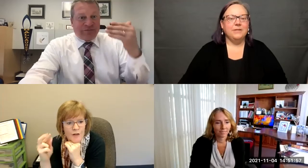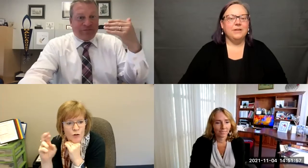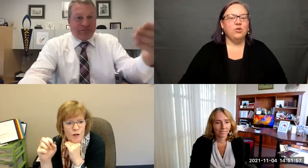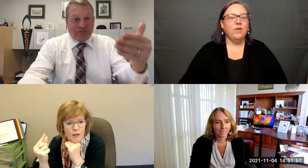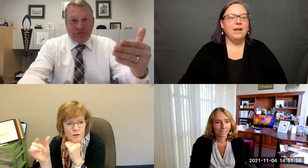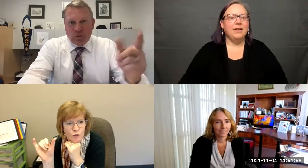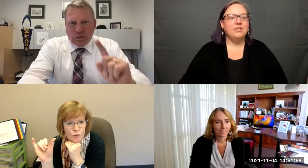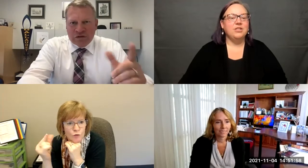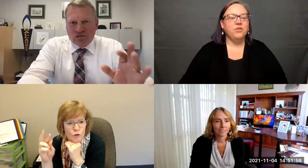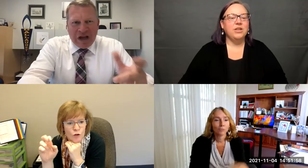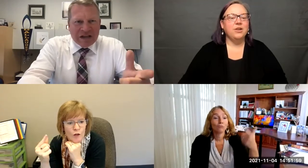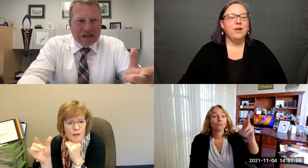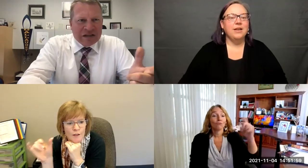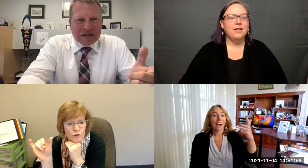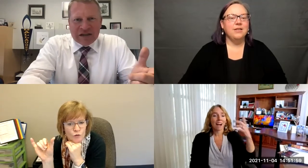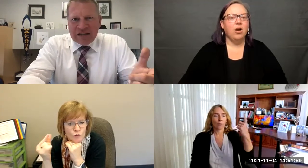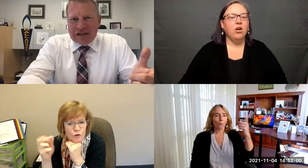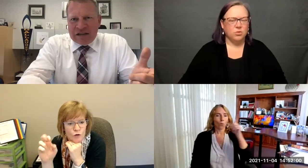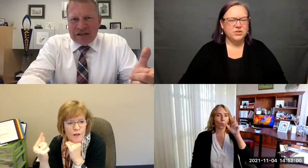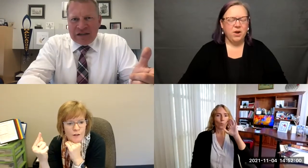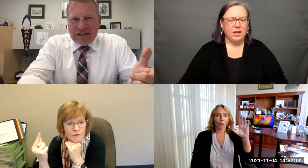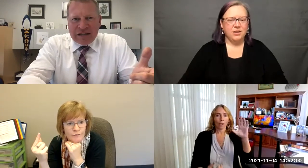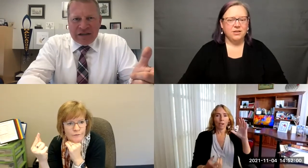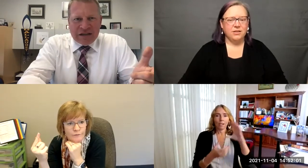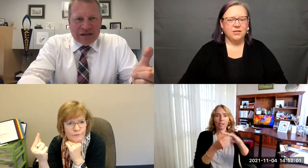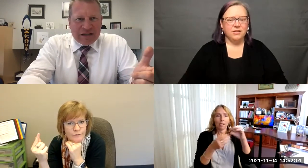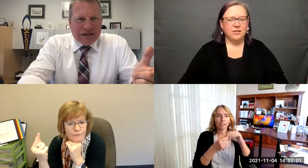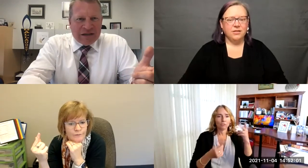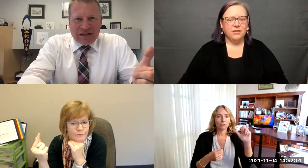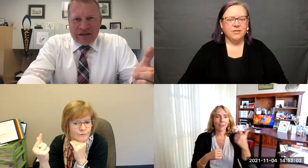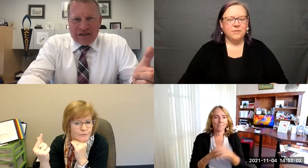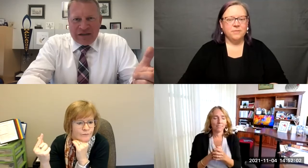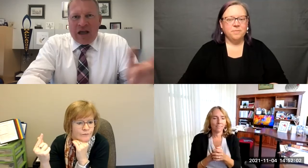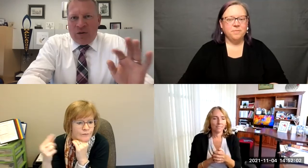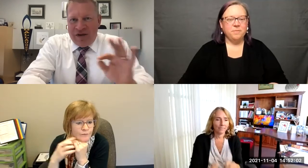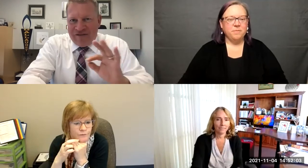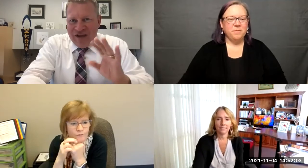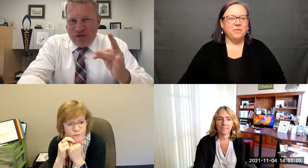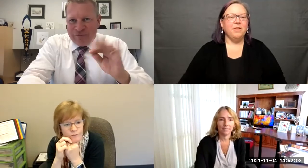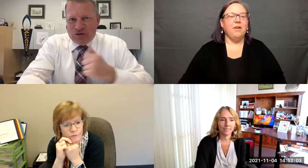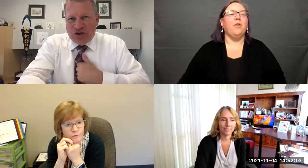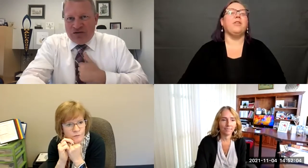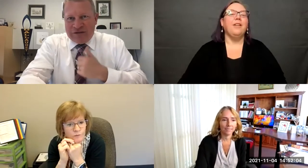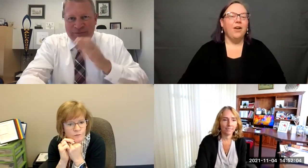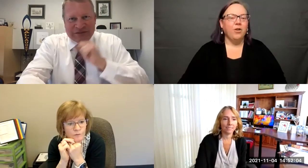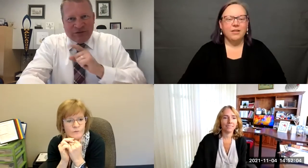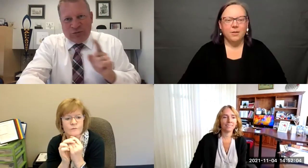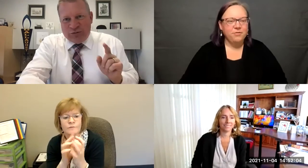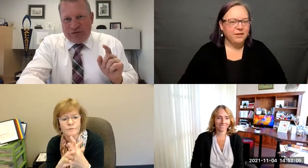We also have Greg. Okay, Greg. Oh, where's Yeah, Greg? Greg is the one who is actually going to share. Oh, okay. Let me find him. Hold